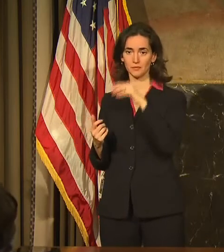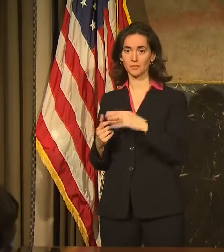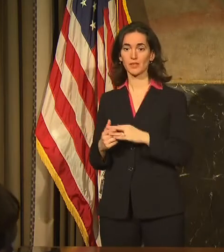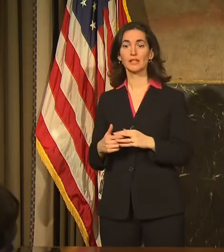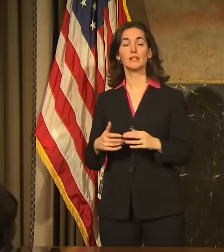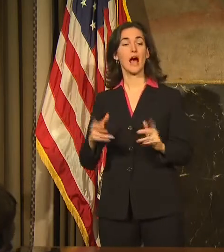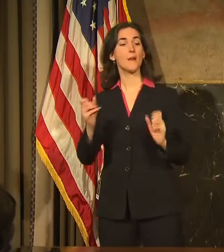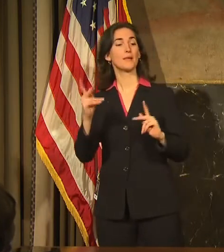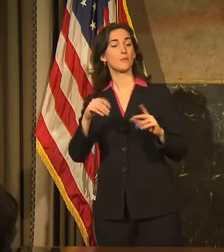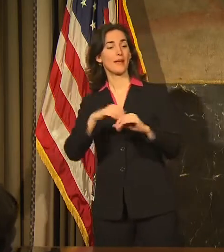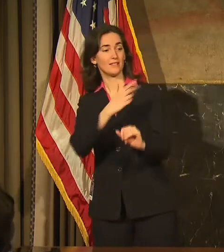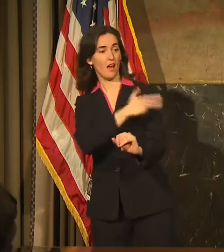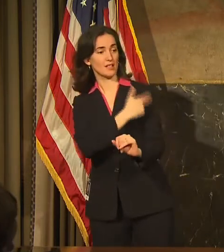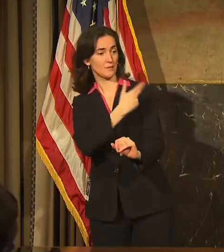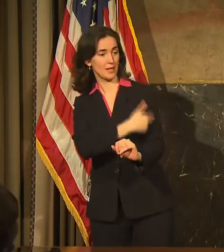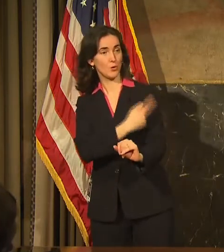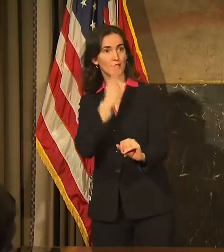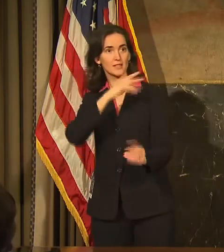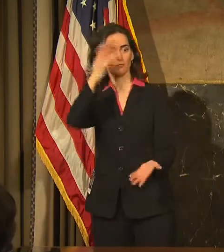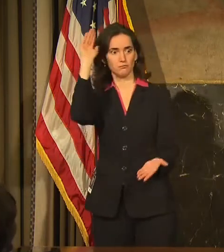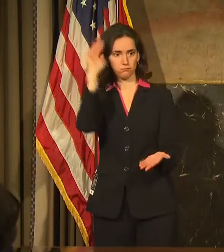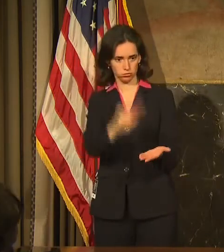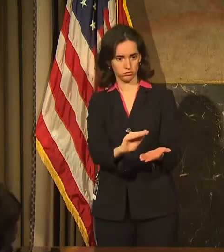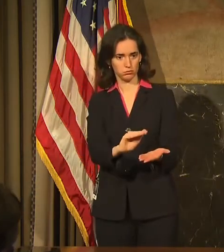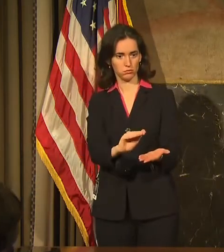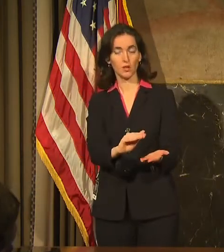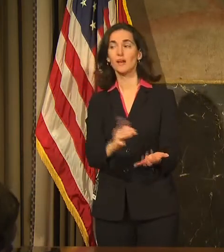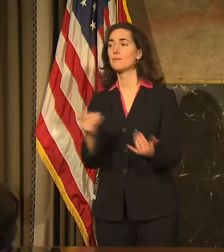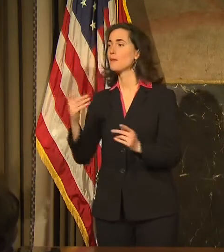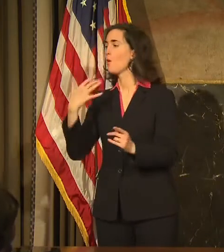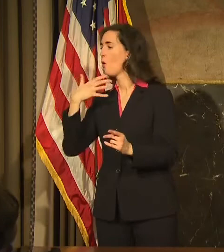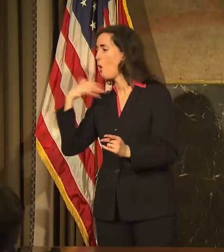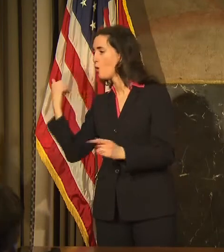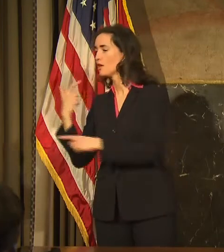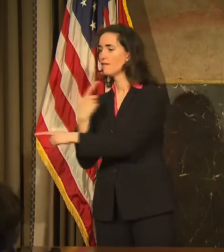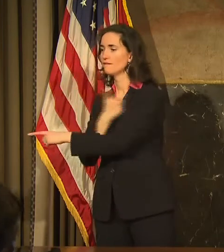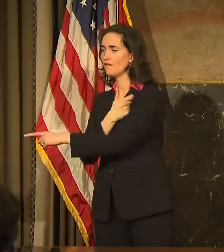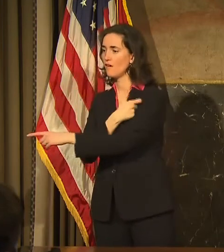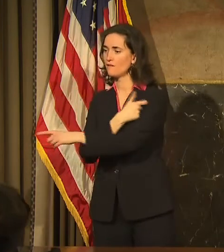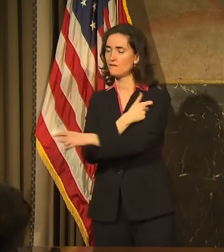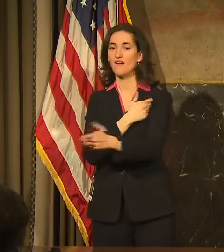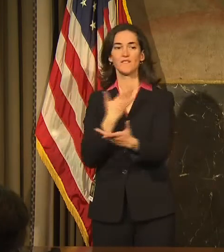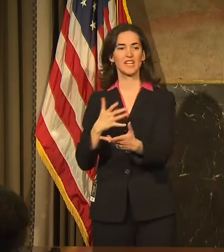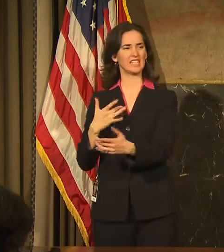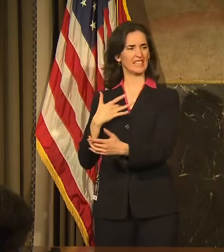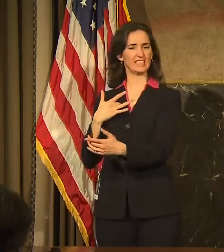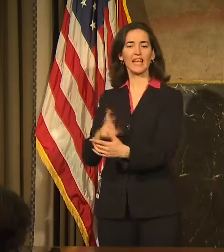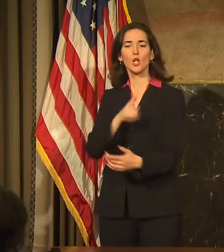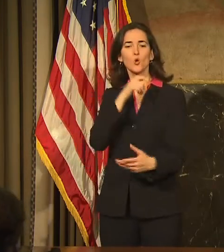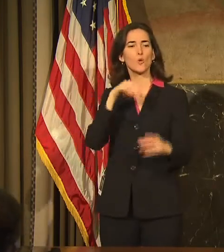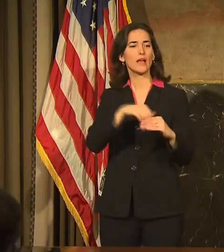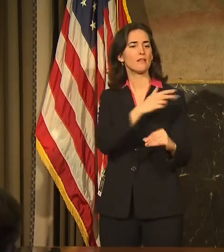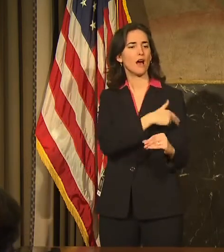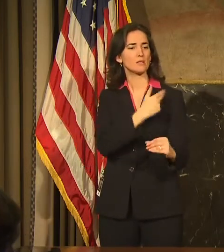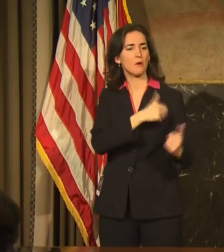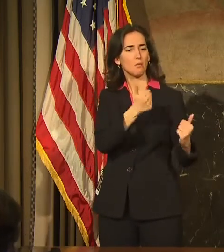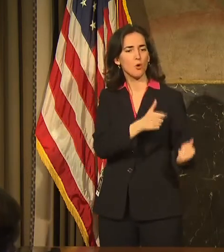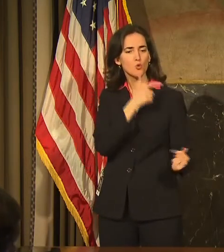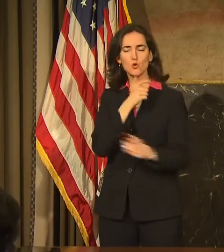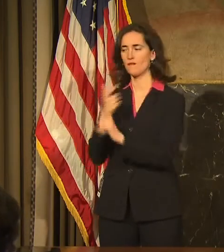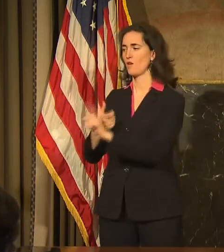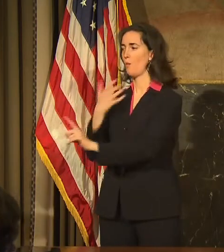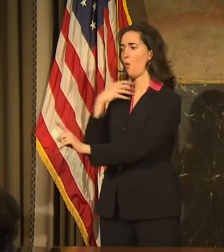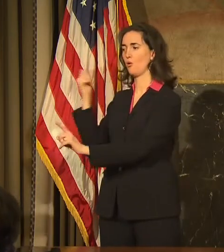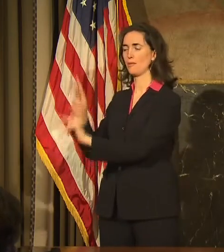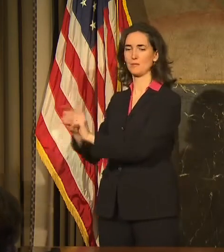in hospitalizations. And we've now been vaccinating elderly people who are more likely to end up in the hospital for a few months now. I'm wondering if we're starting